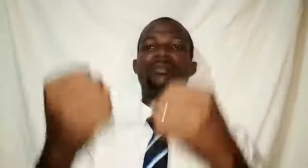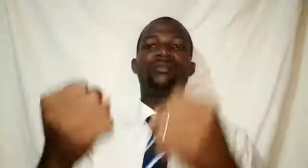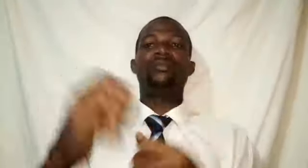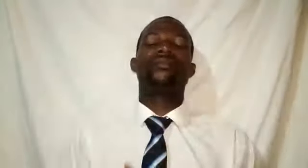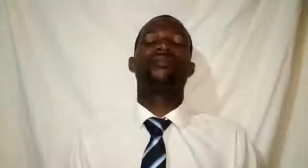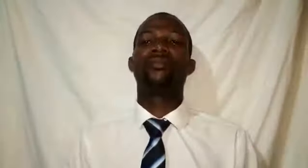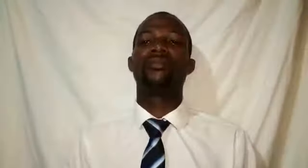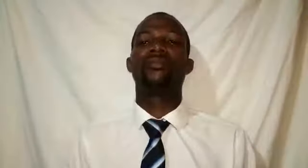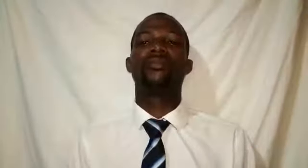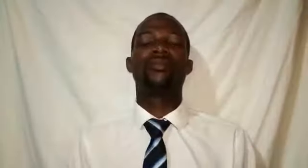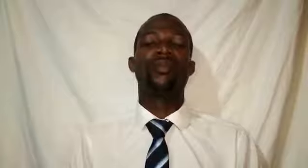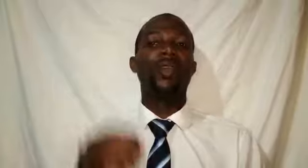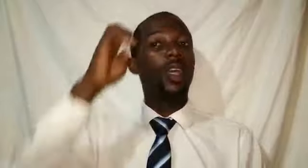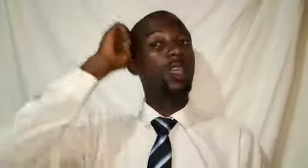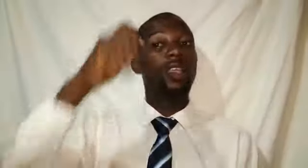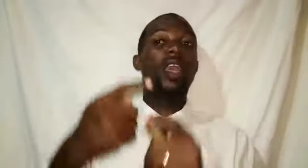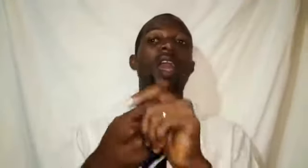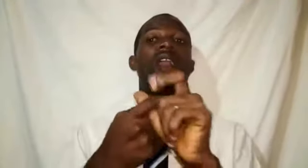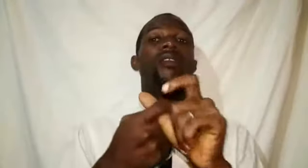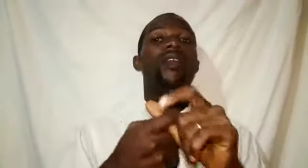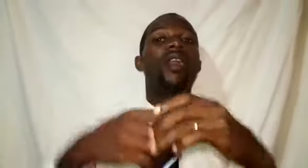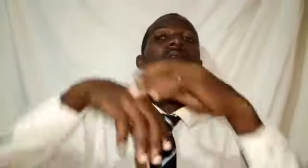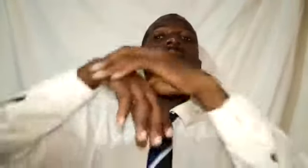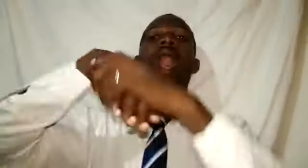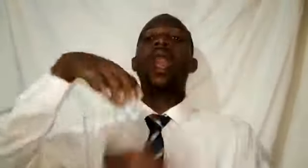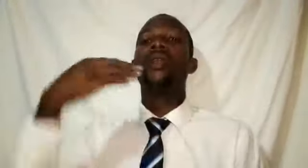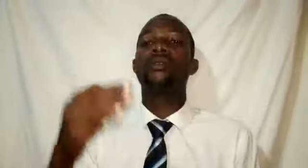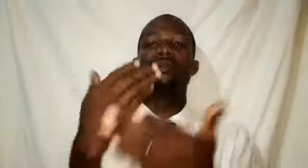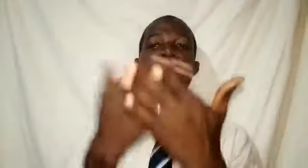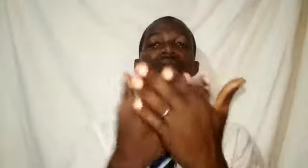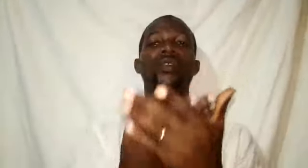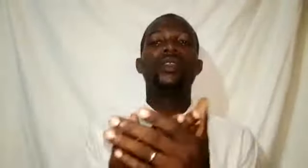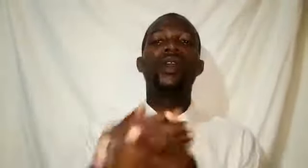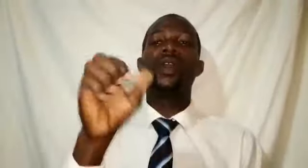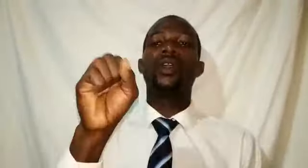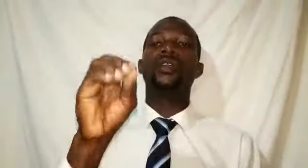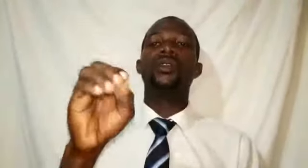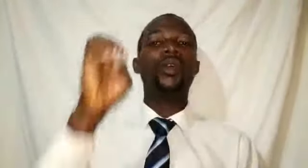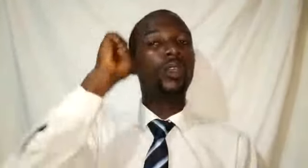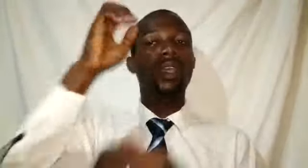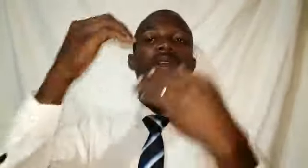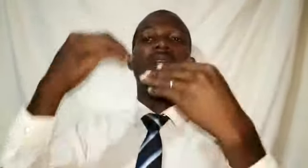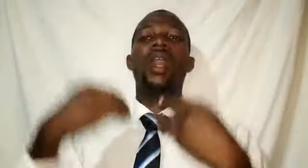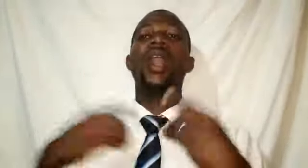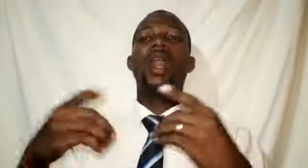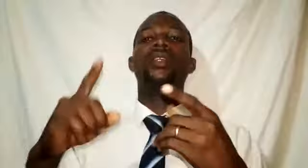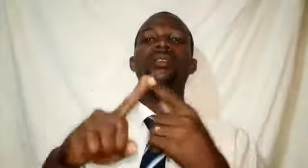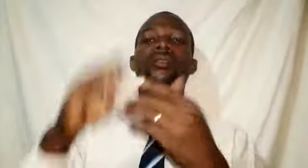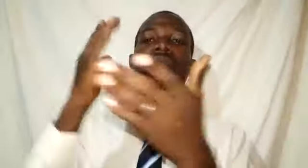He ran out of money, so he had to stop playing poker.